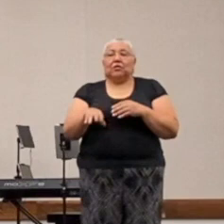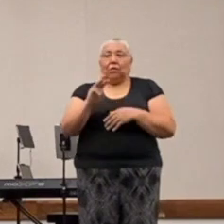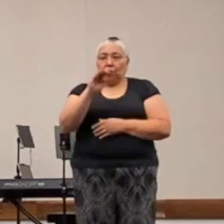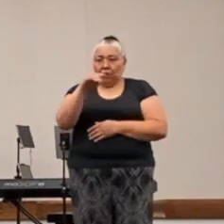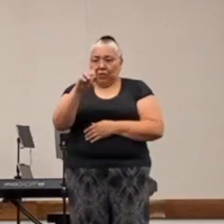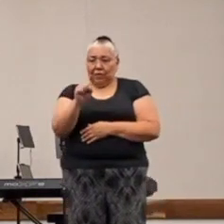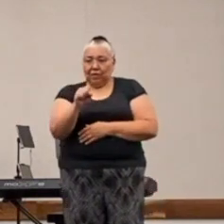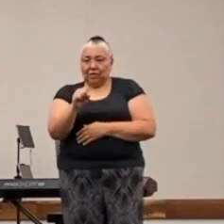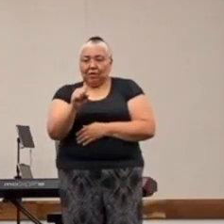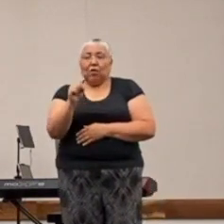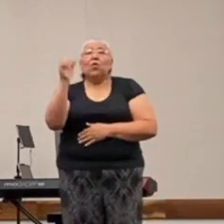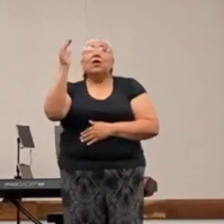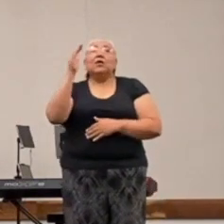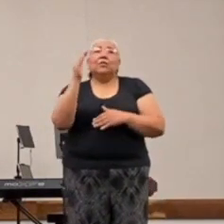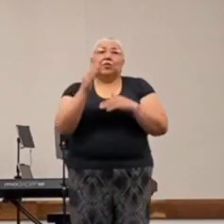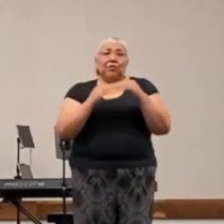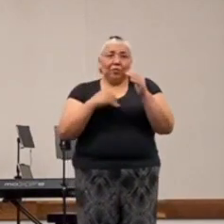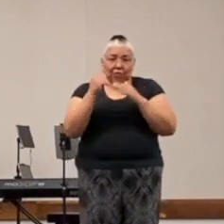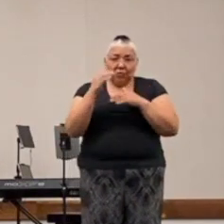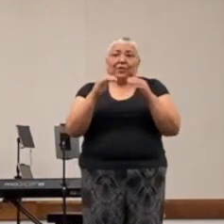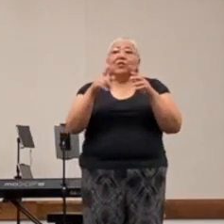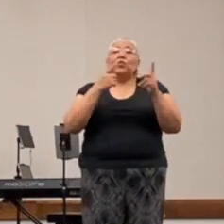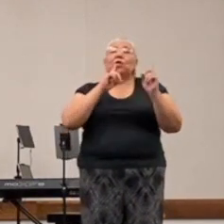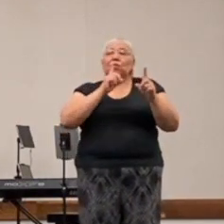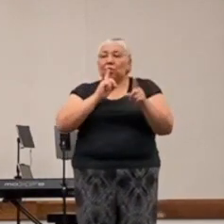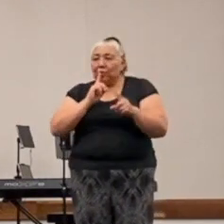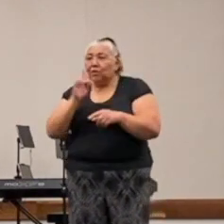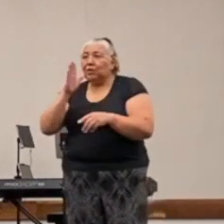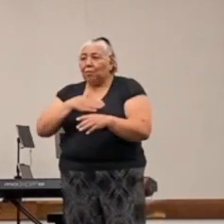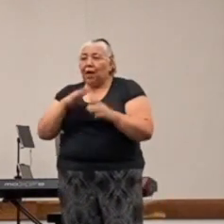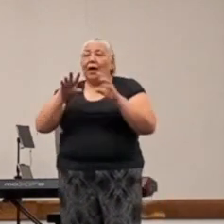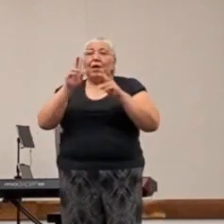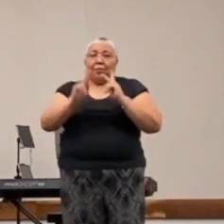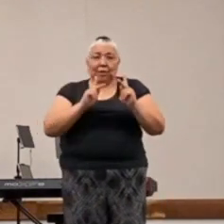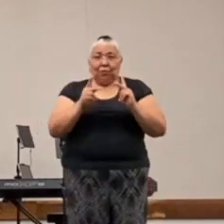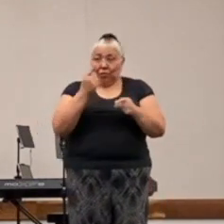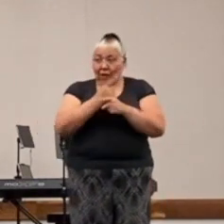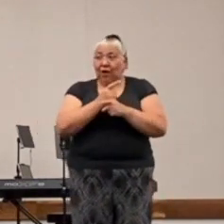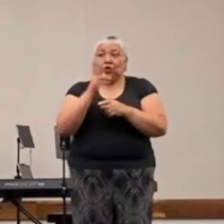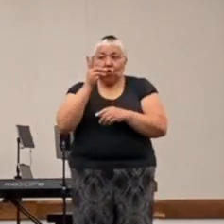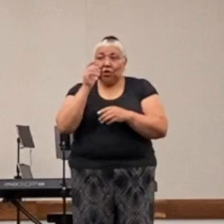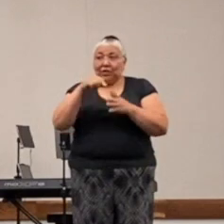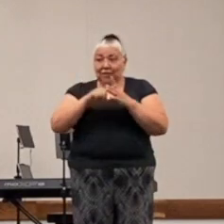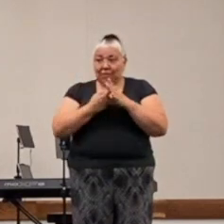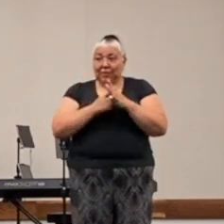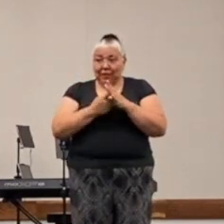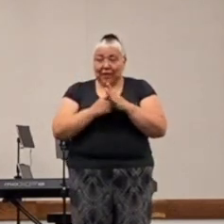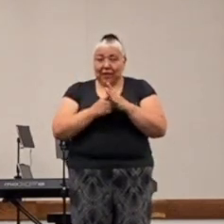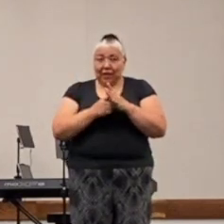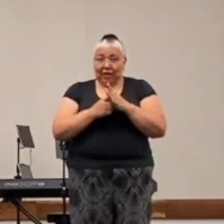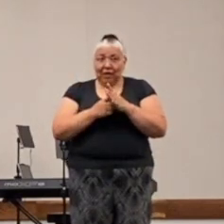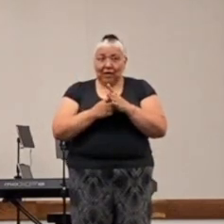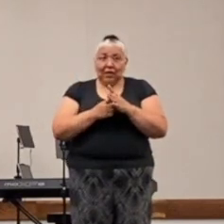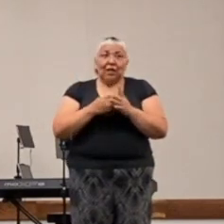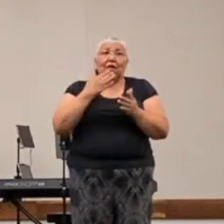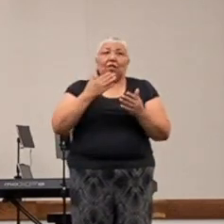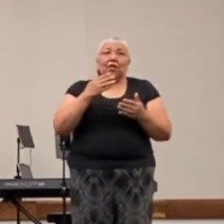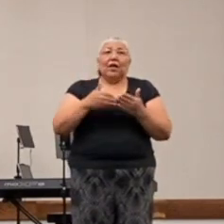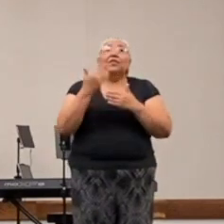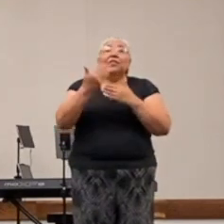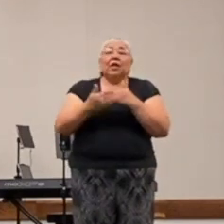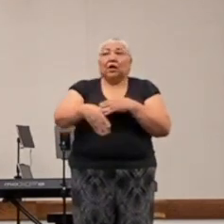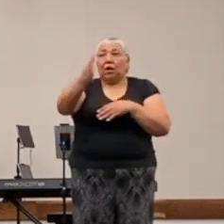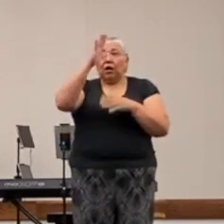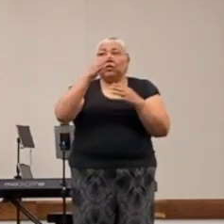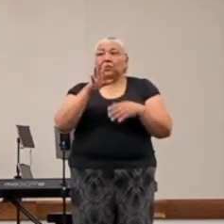Moses, reveal this, relay this to my people. Right? You heard in the beginning, he says, then God spoke these